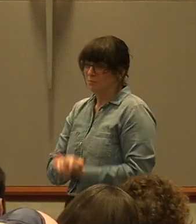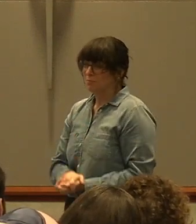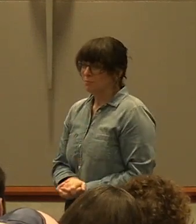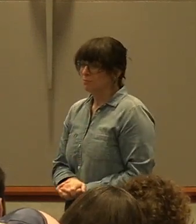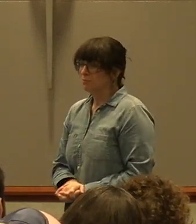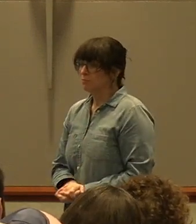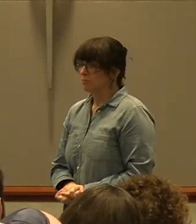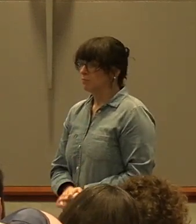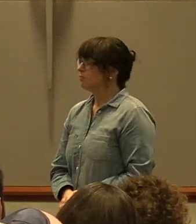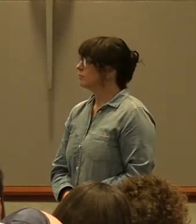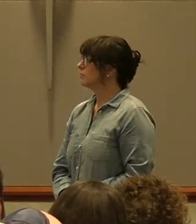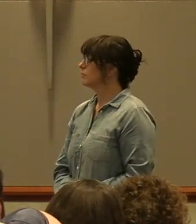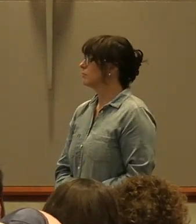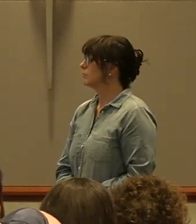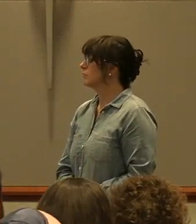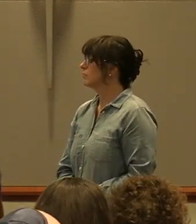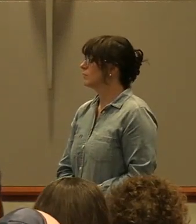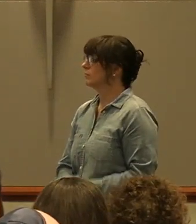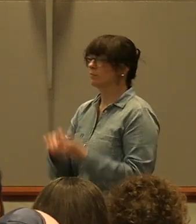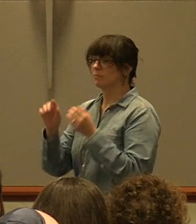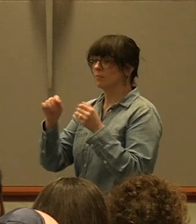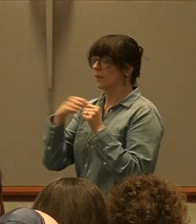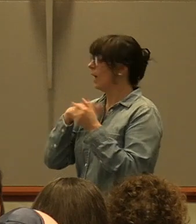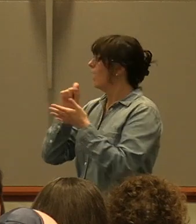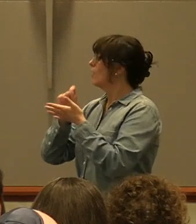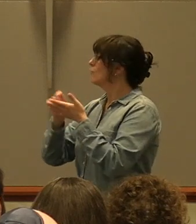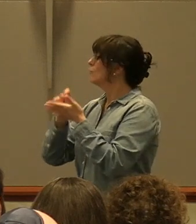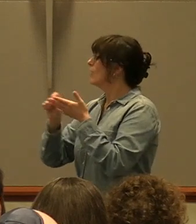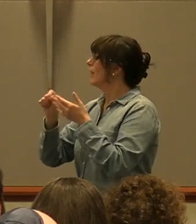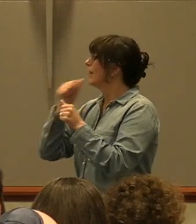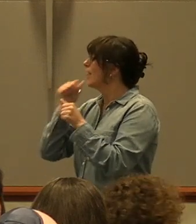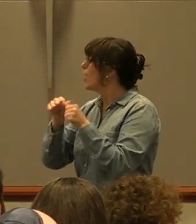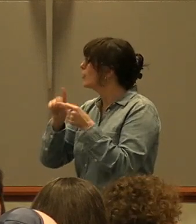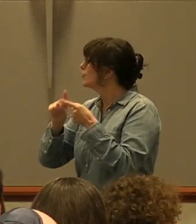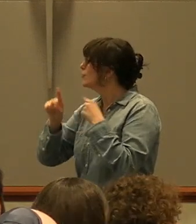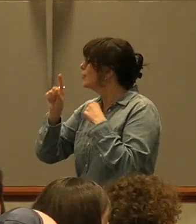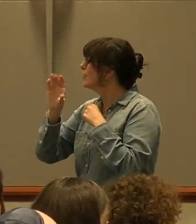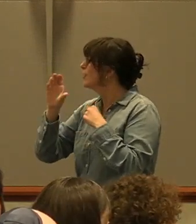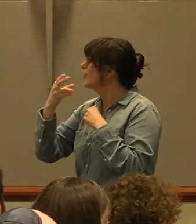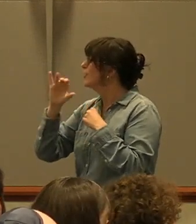And I can't wait to write a letter to Chris Van Hollen telling him my views.